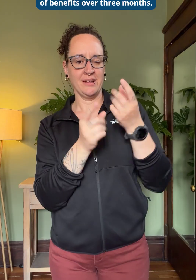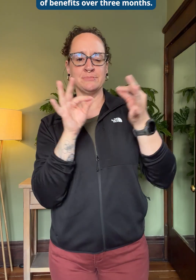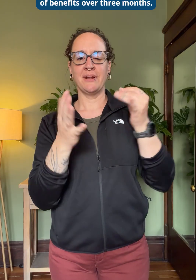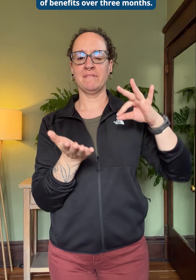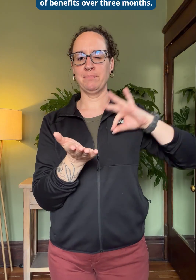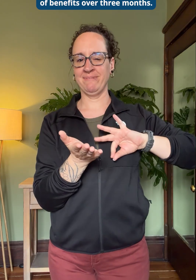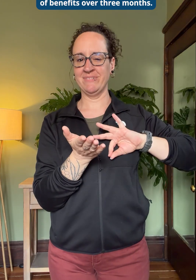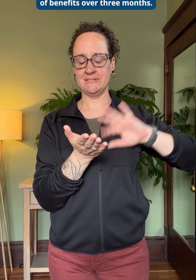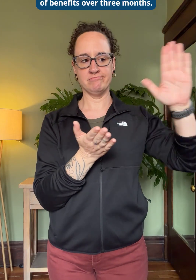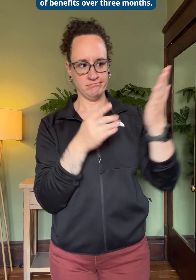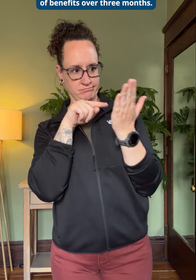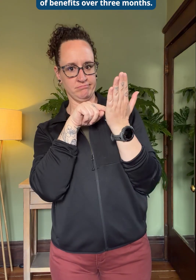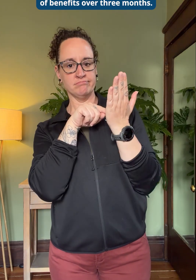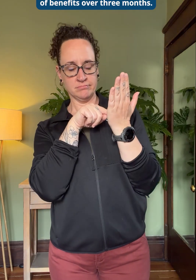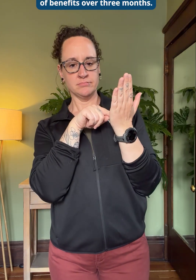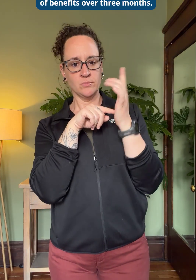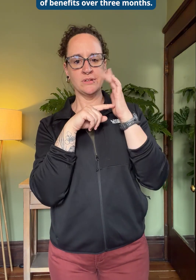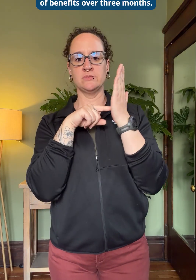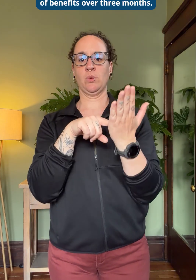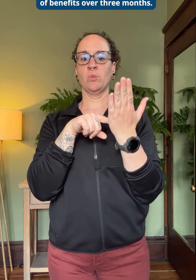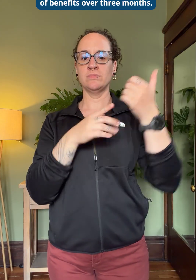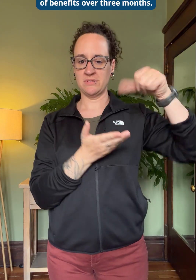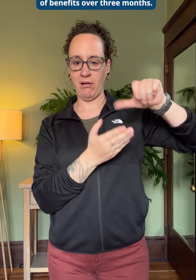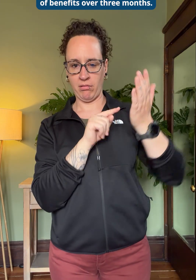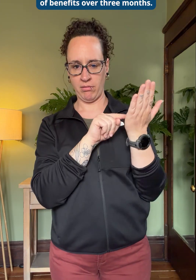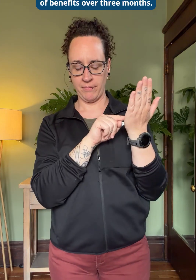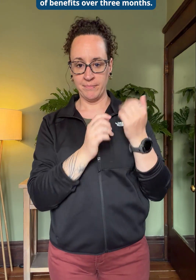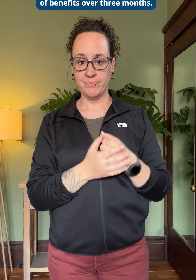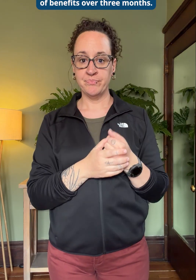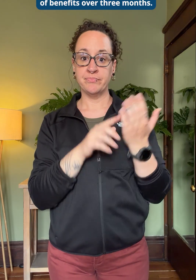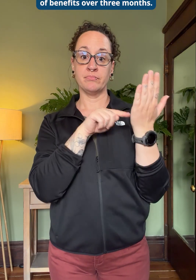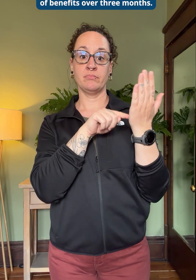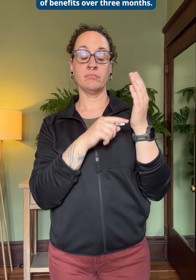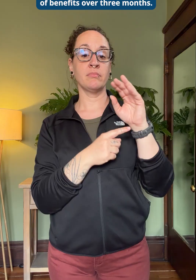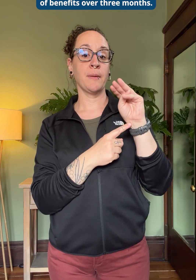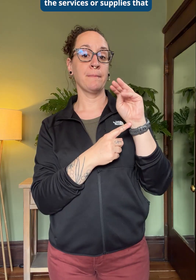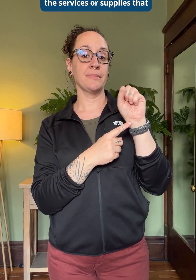MSN, which is an explanation of benefits over 3 months.